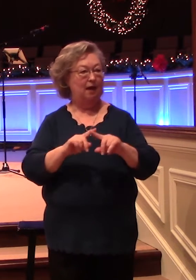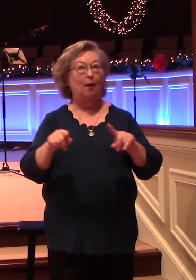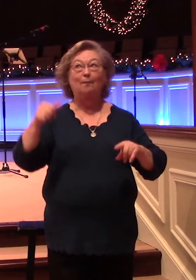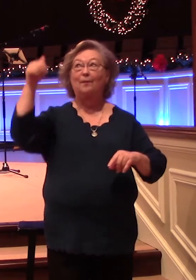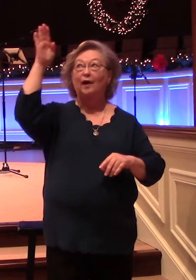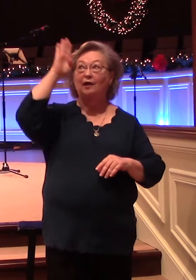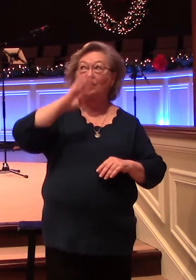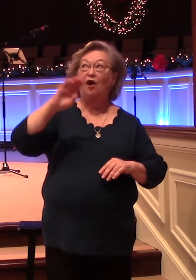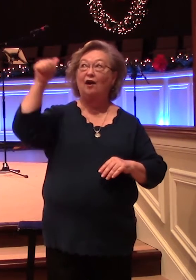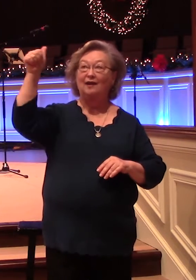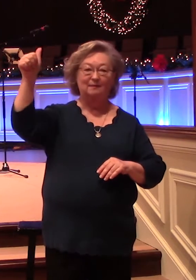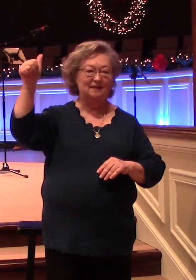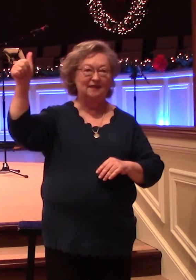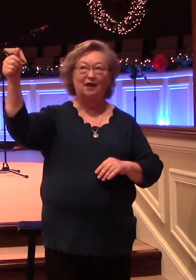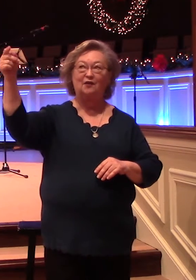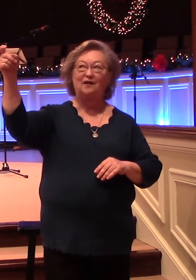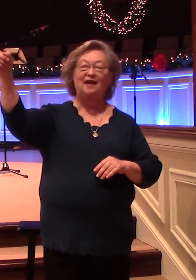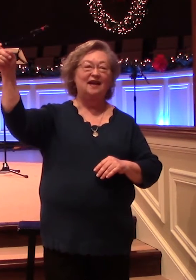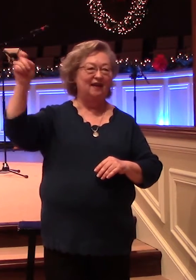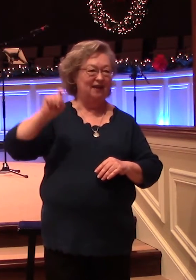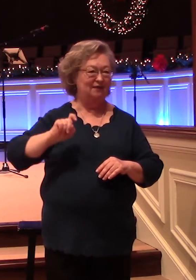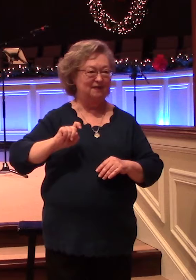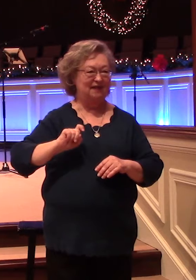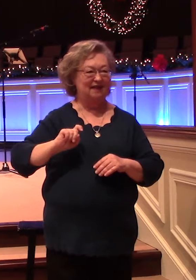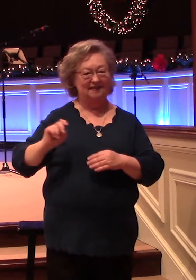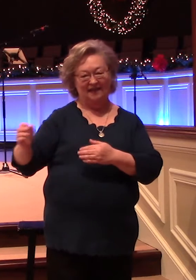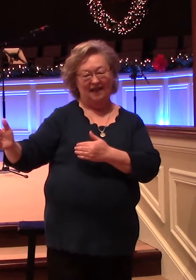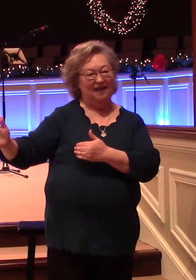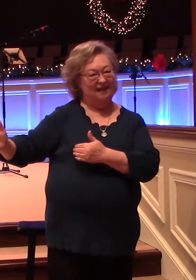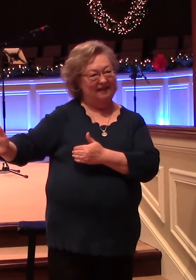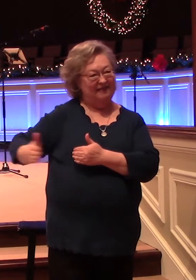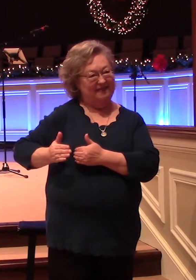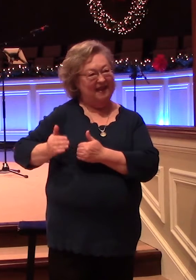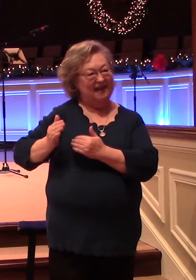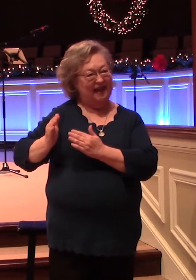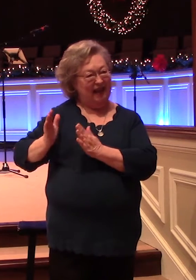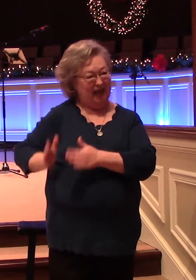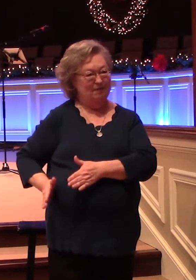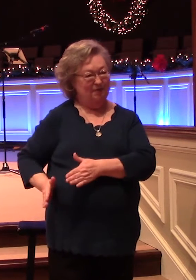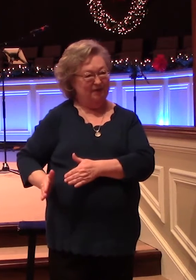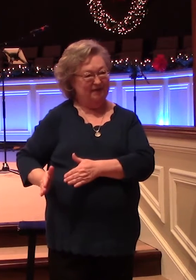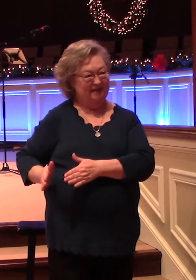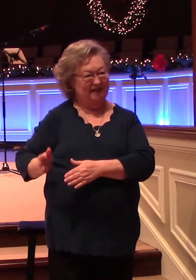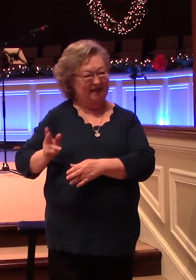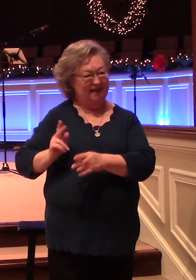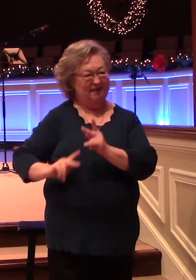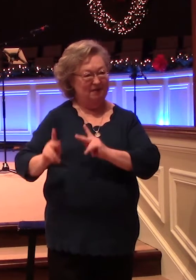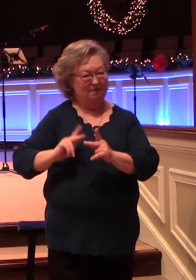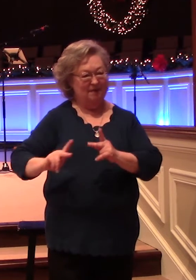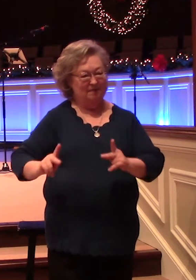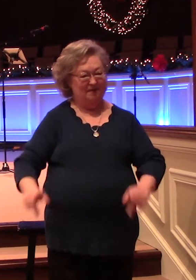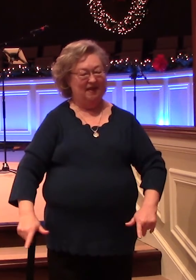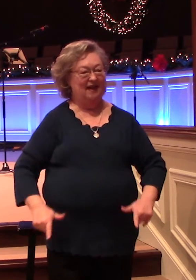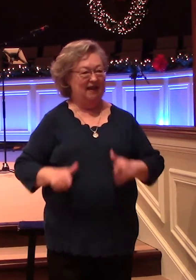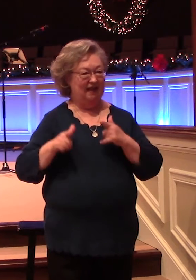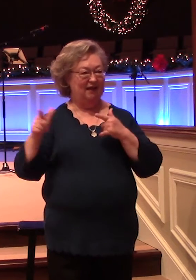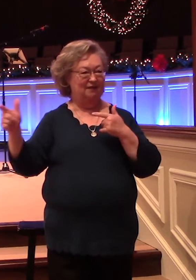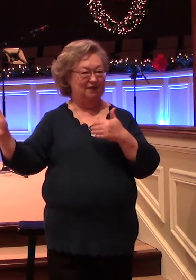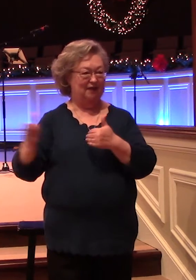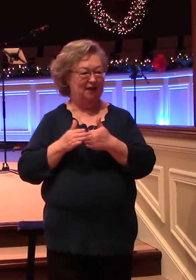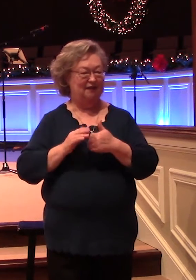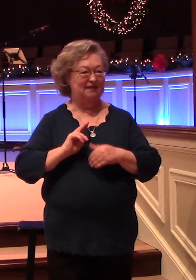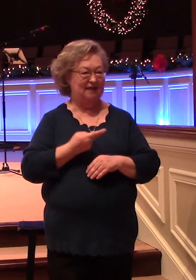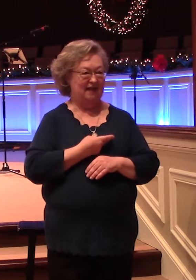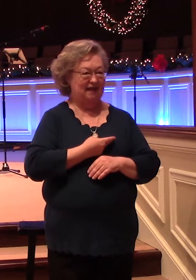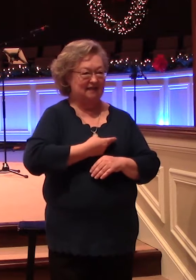Hence, he comes to us clad in all the careless terrors of nature. He is as strange as the stars, as reckless and